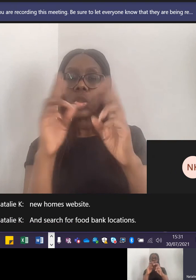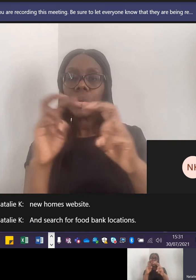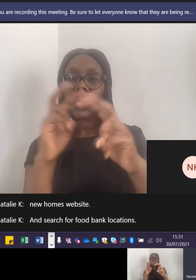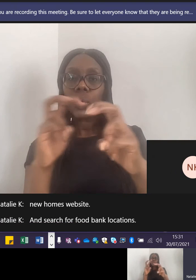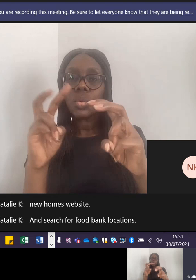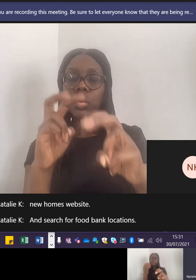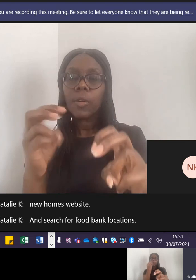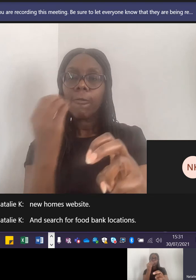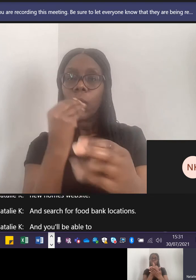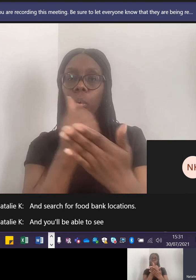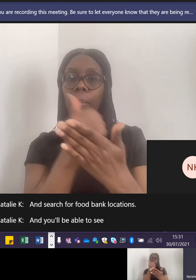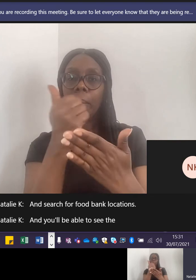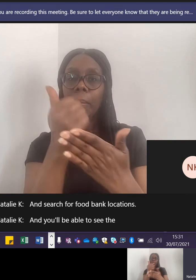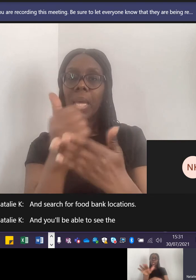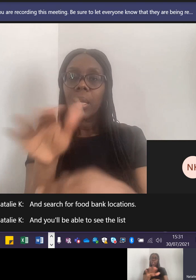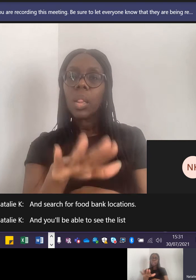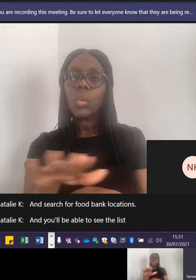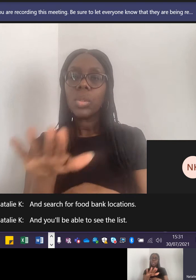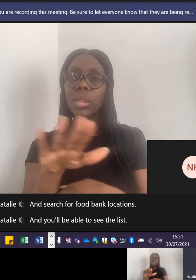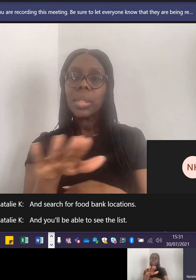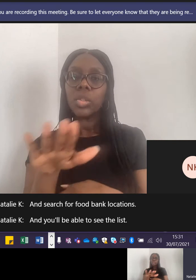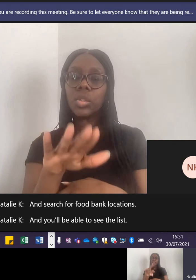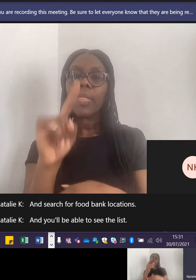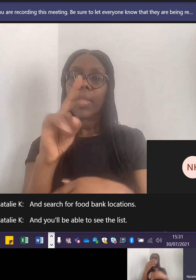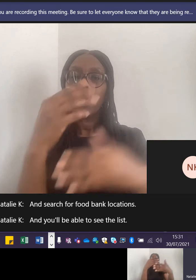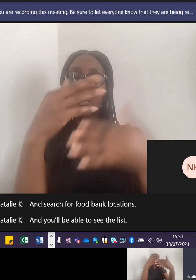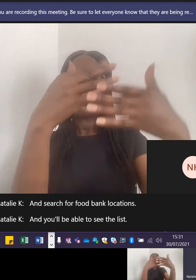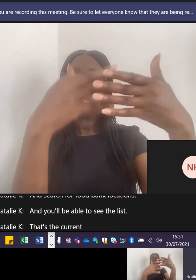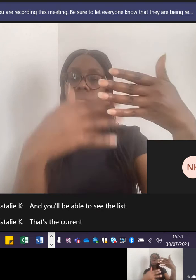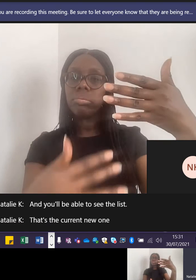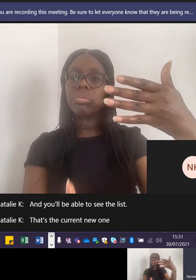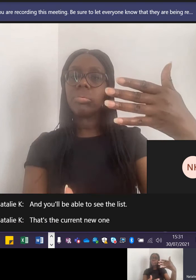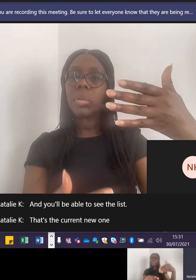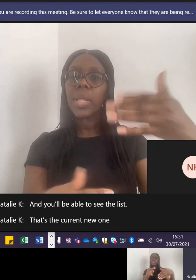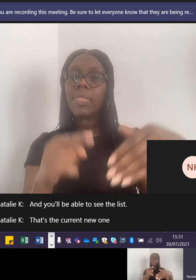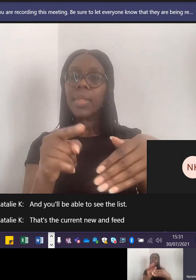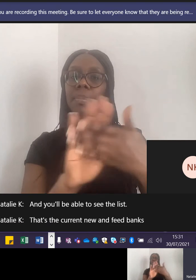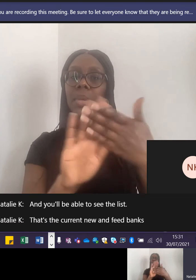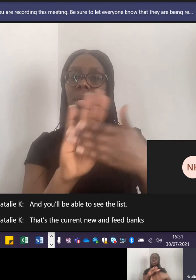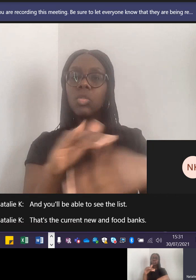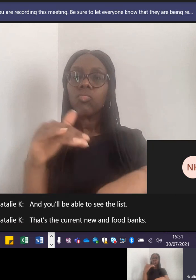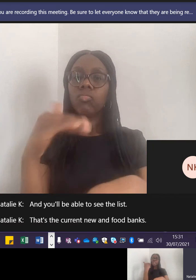and you'll be able to see the list of the current Newham food banks.